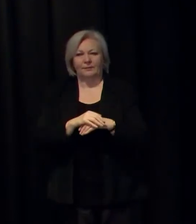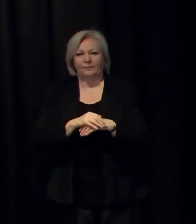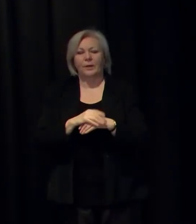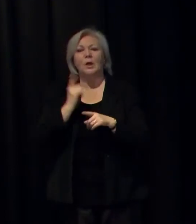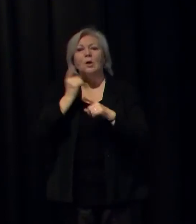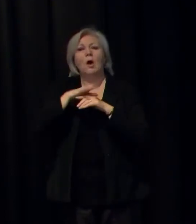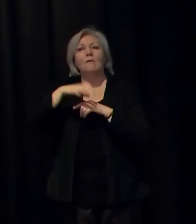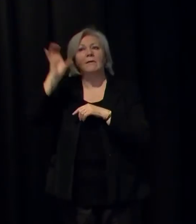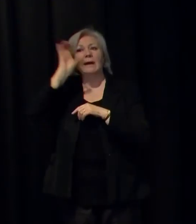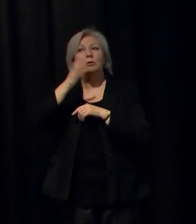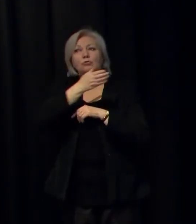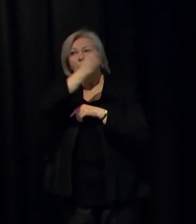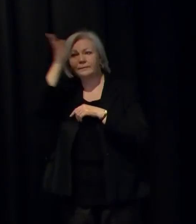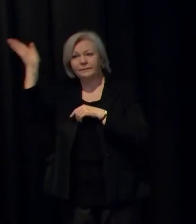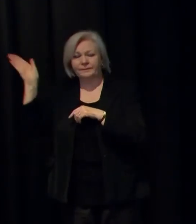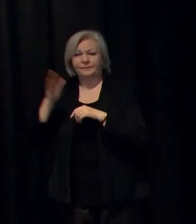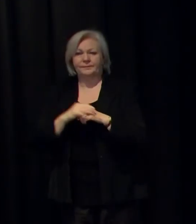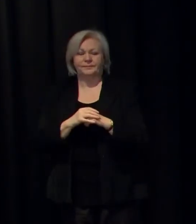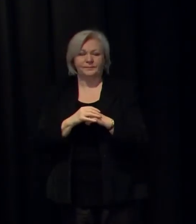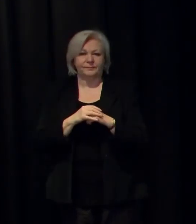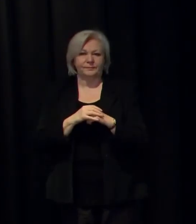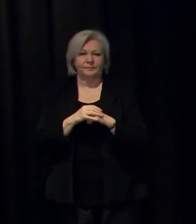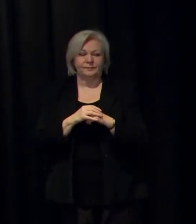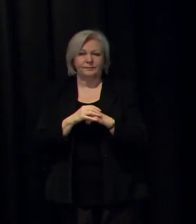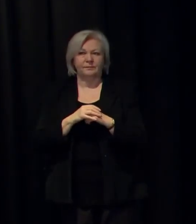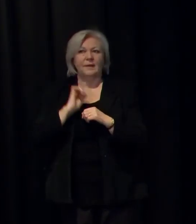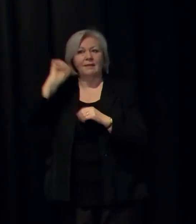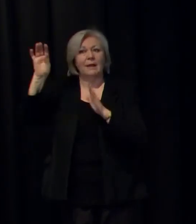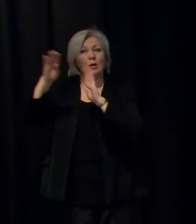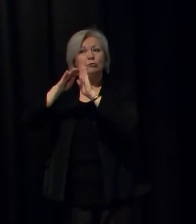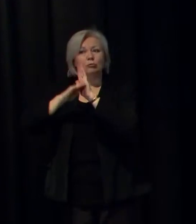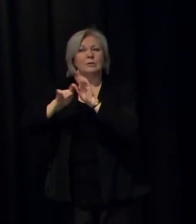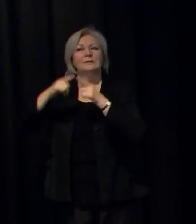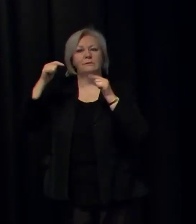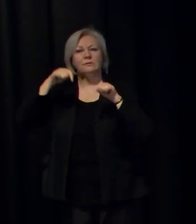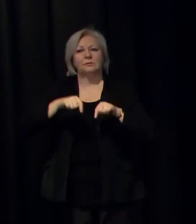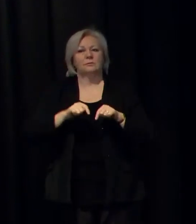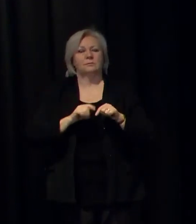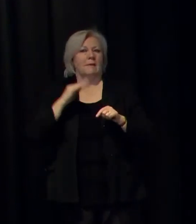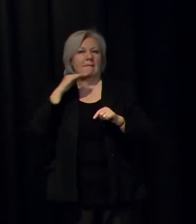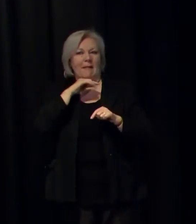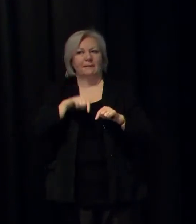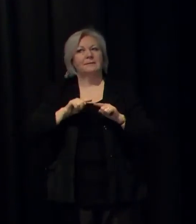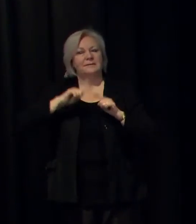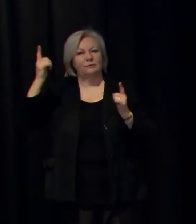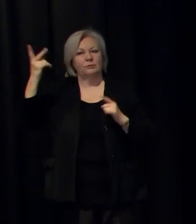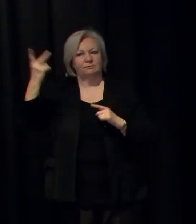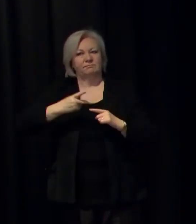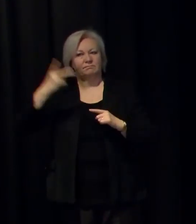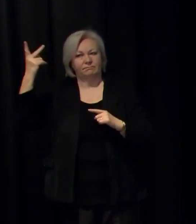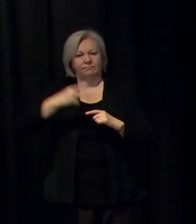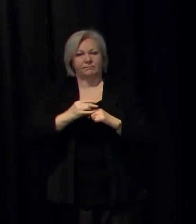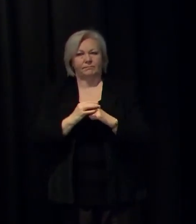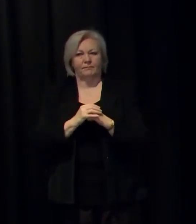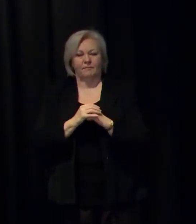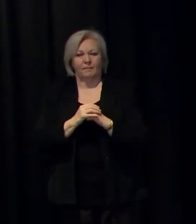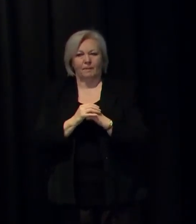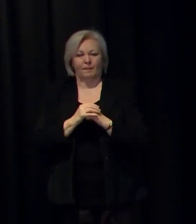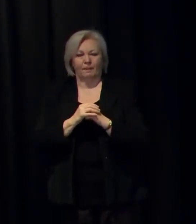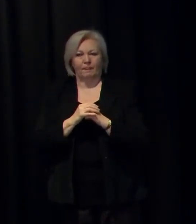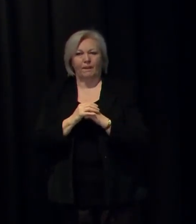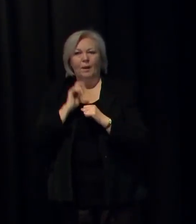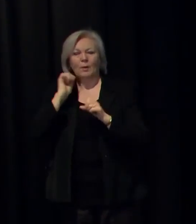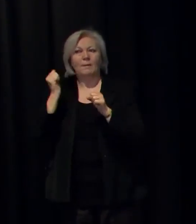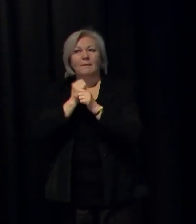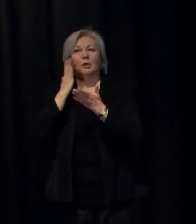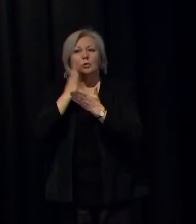for a little while longer, regional Victorian rules will be different to metropolitan Melbourne. I'll come back to their unification, if you like, and the